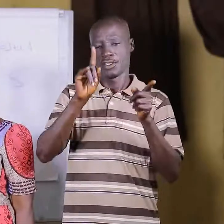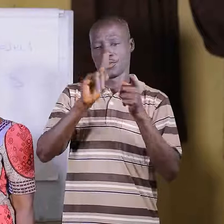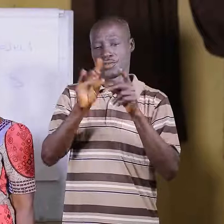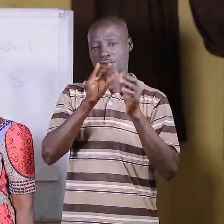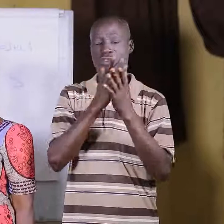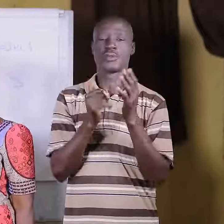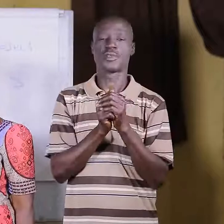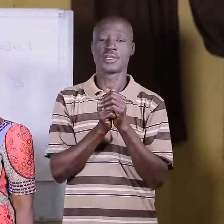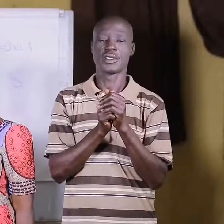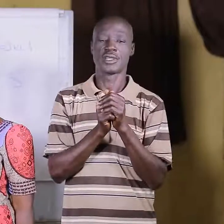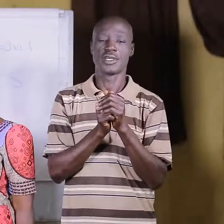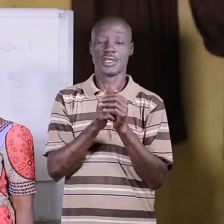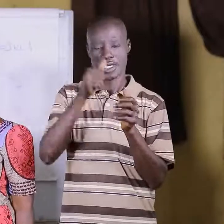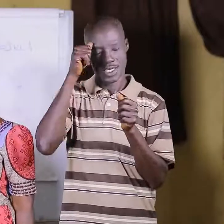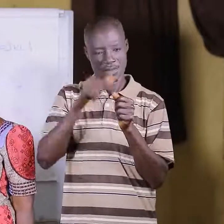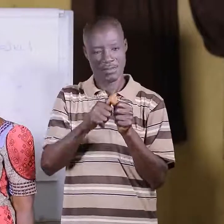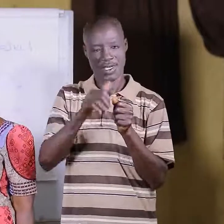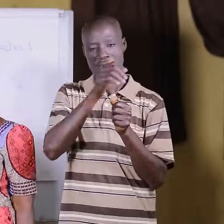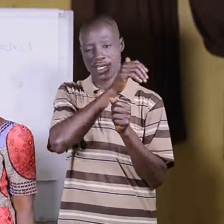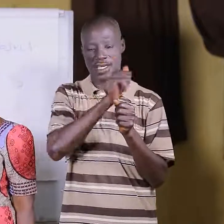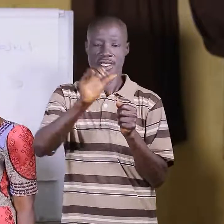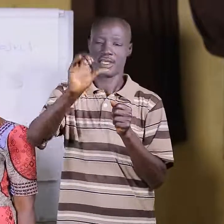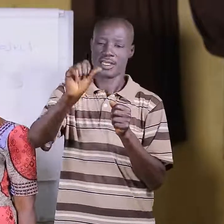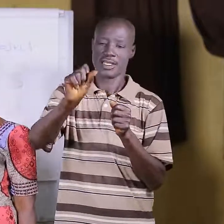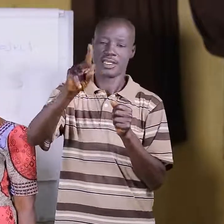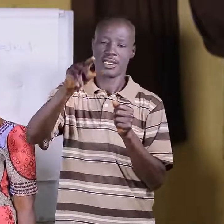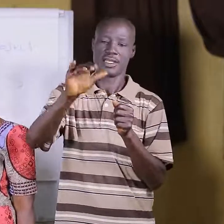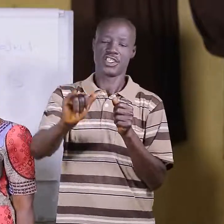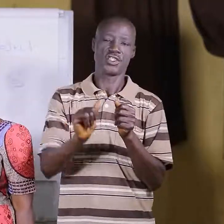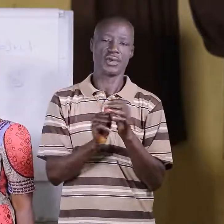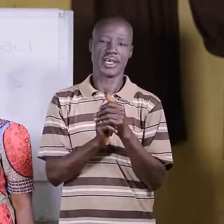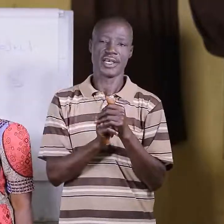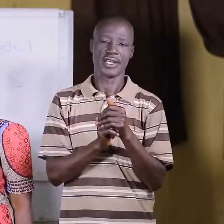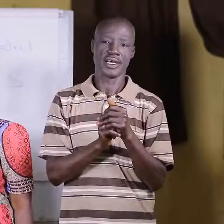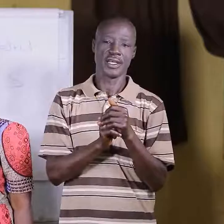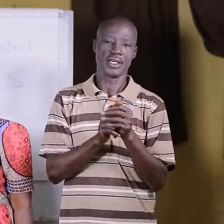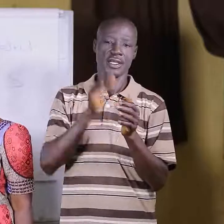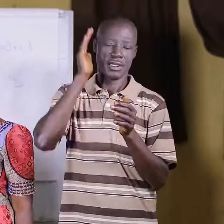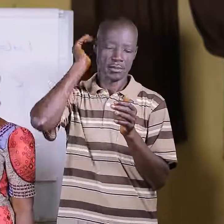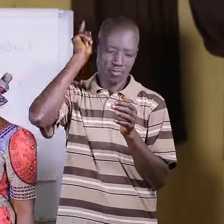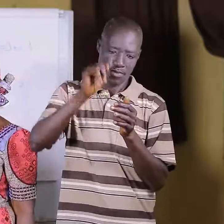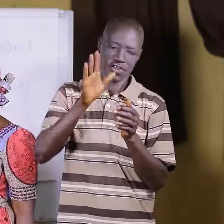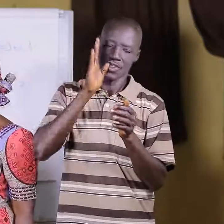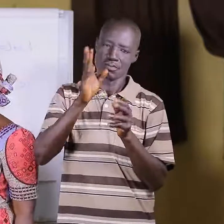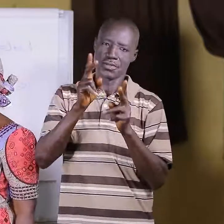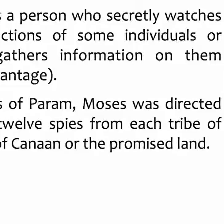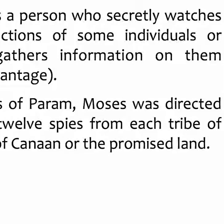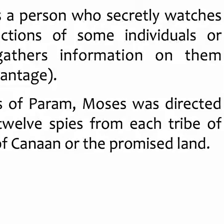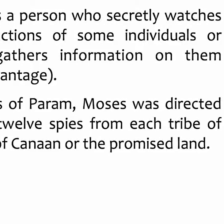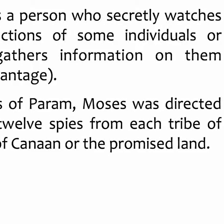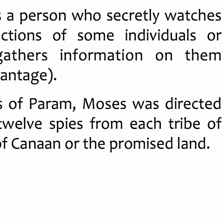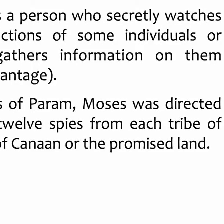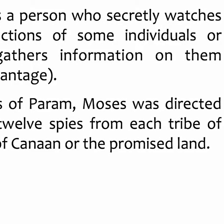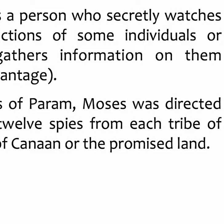caught, definitely they will do away with him so that he will not take any real record back to his people.